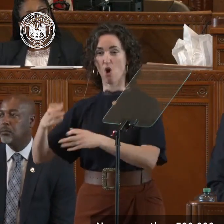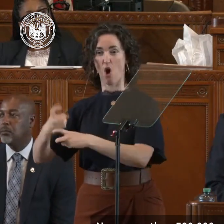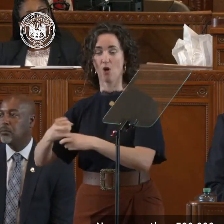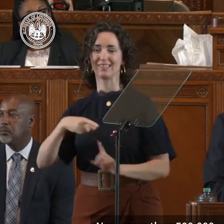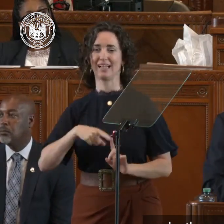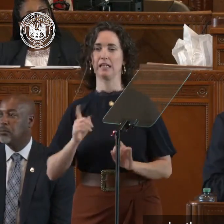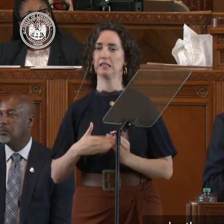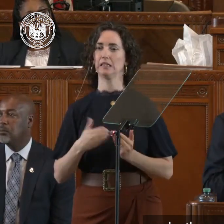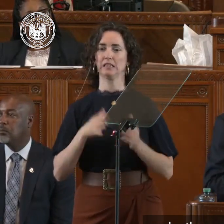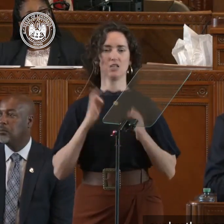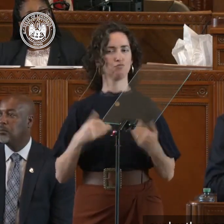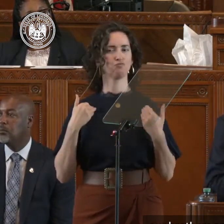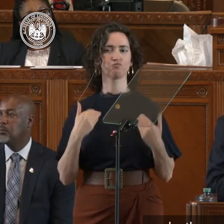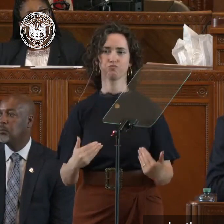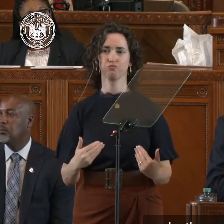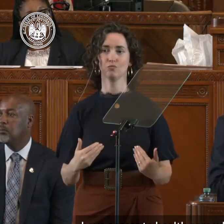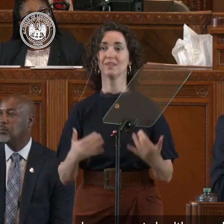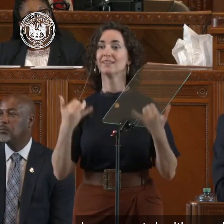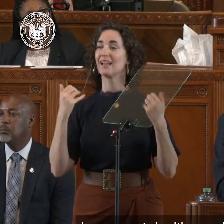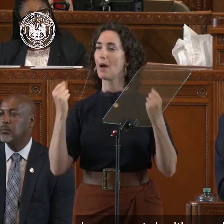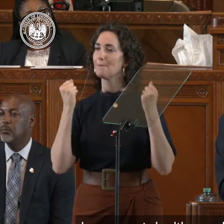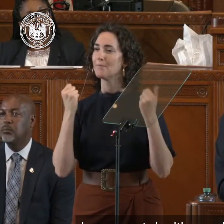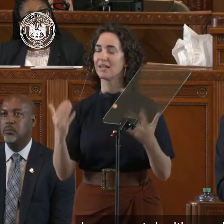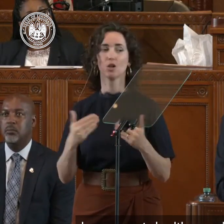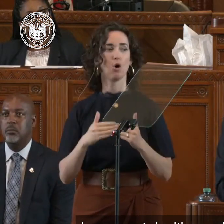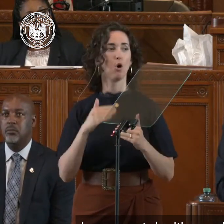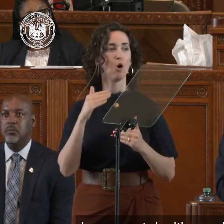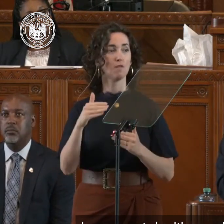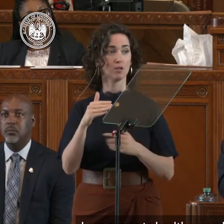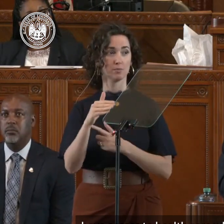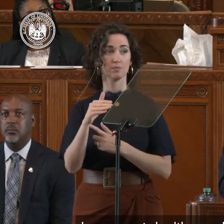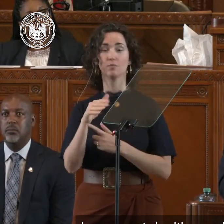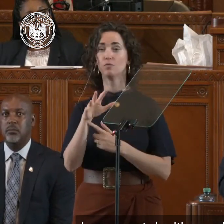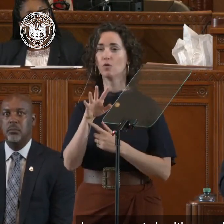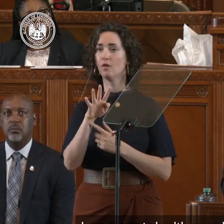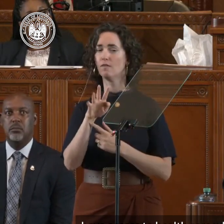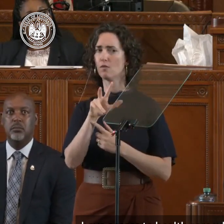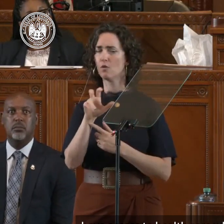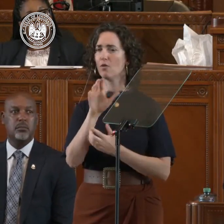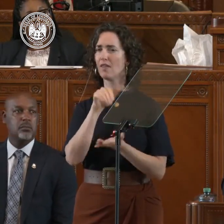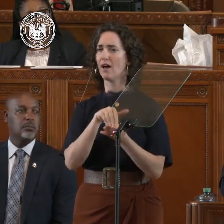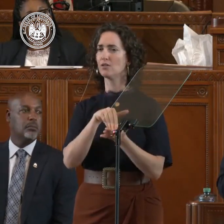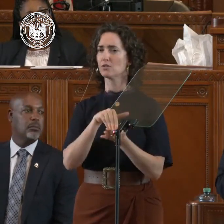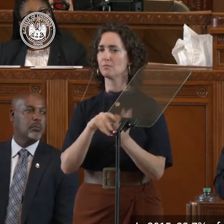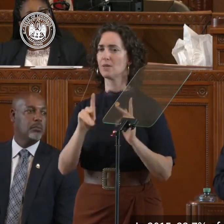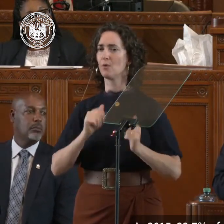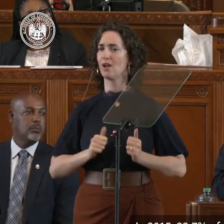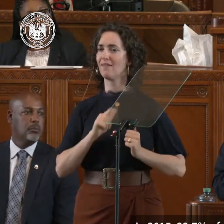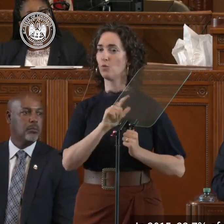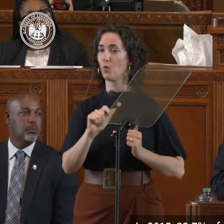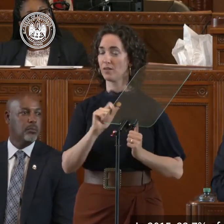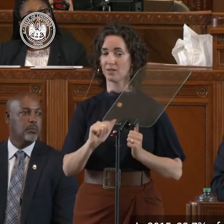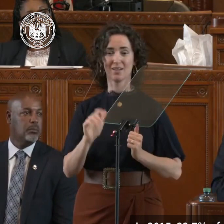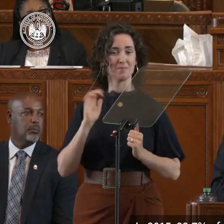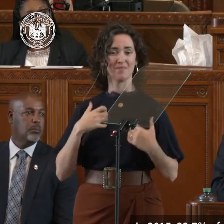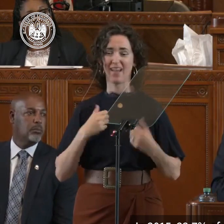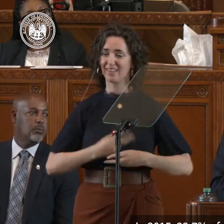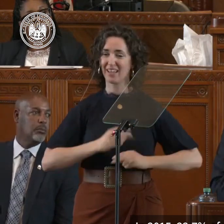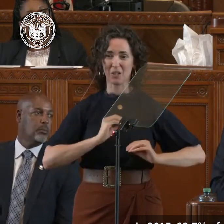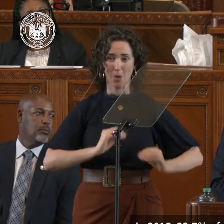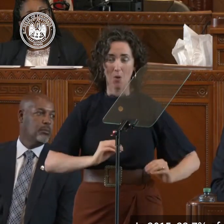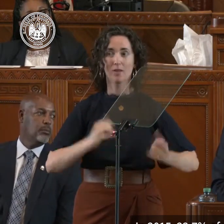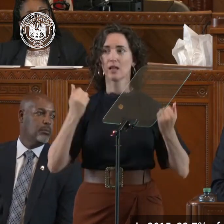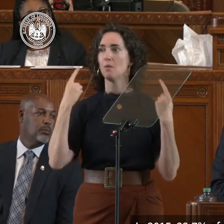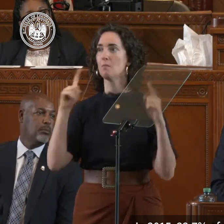working Louisianans, our brothers and sisters, have access to health care who otherwise wouldn't. In 2015,